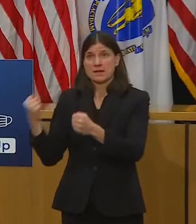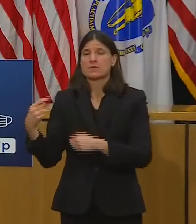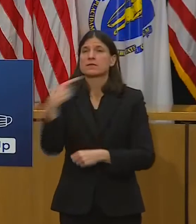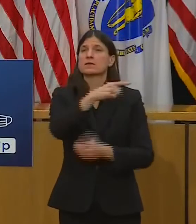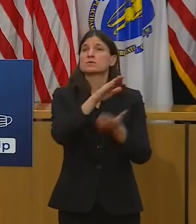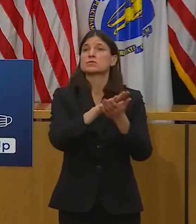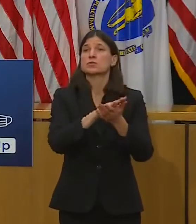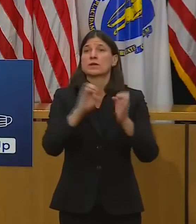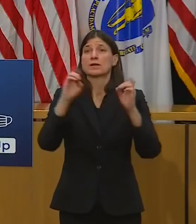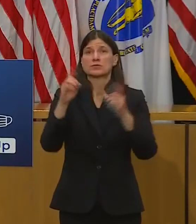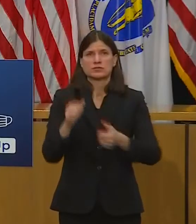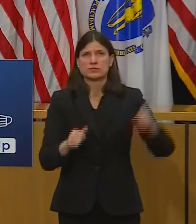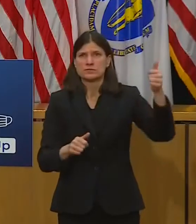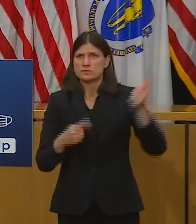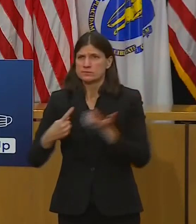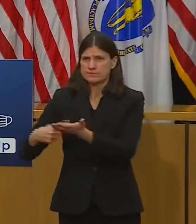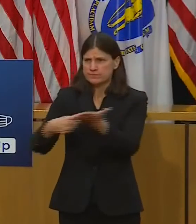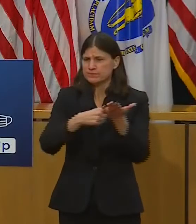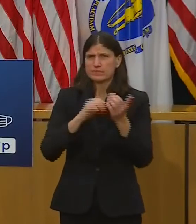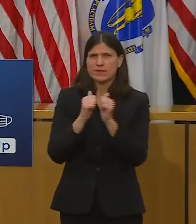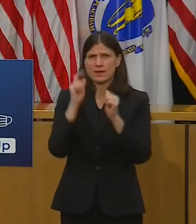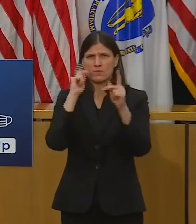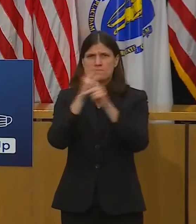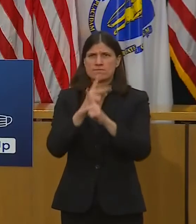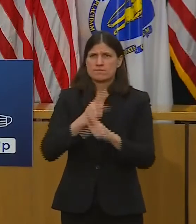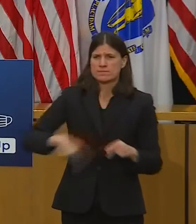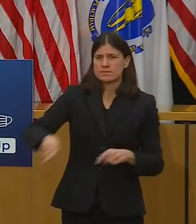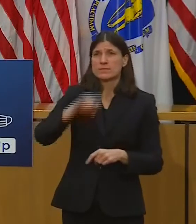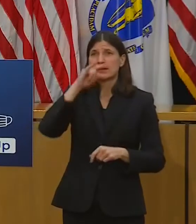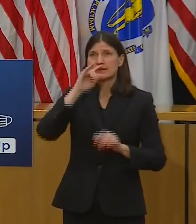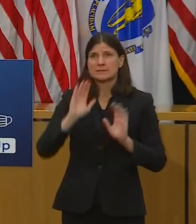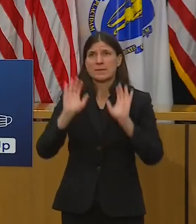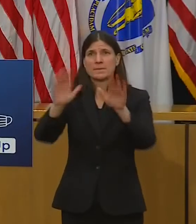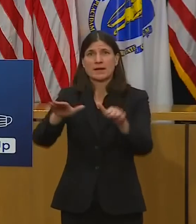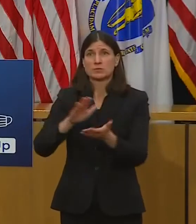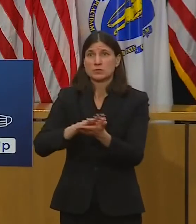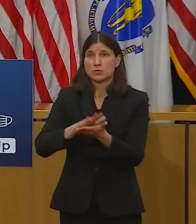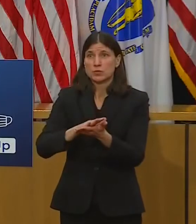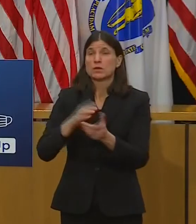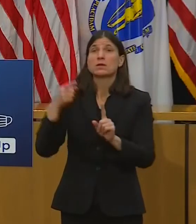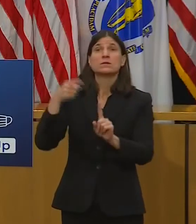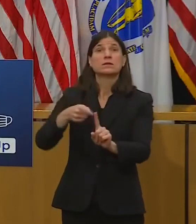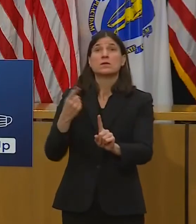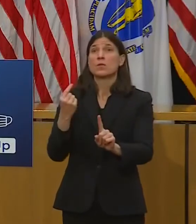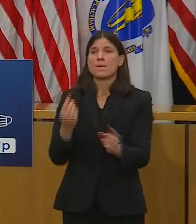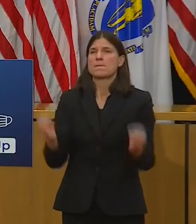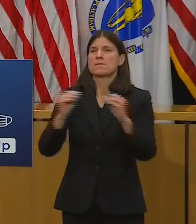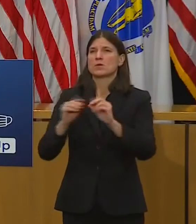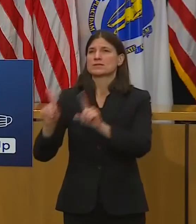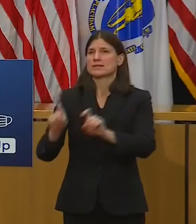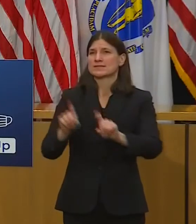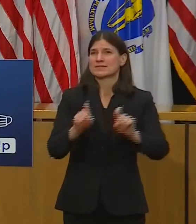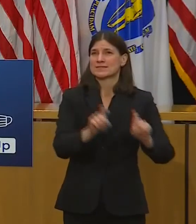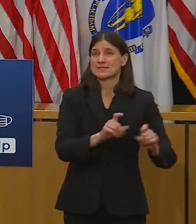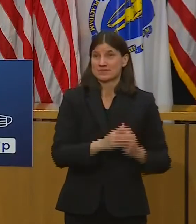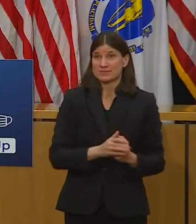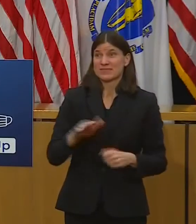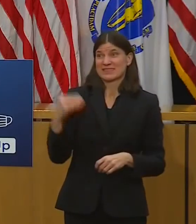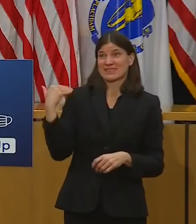rapid testing, which began in December in more than 100 school districts. To help our schools bring more kids back,